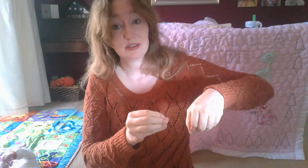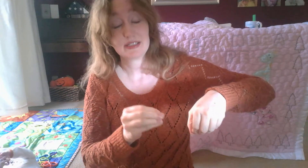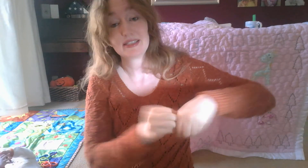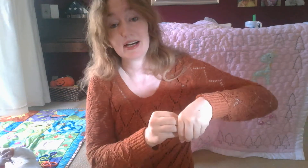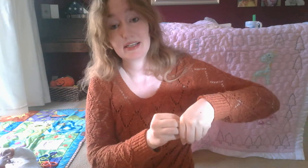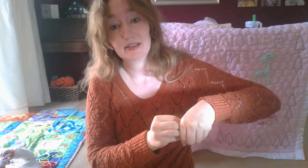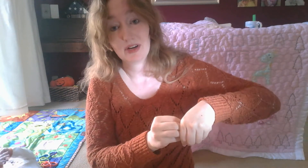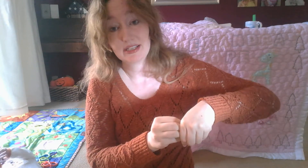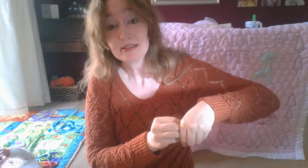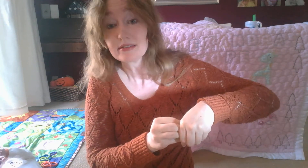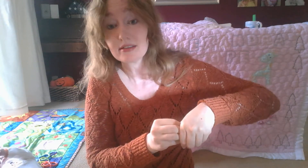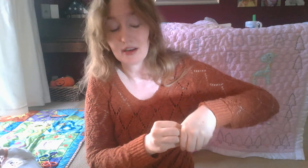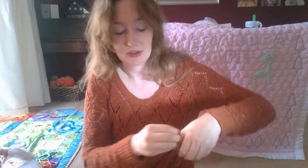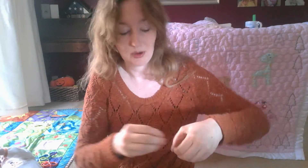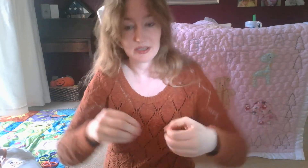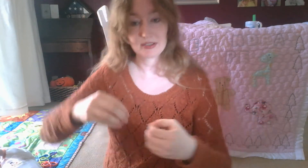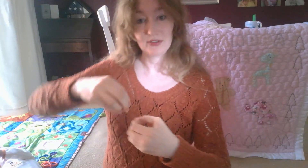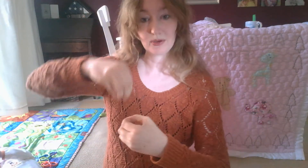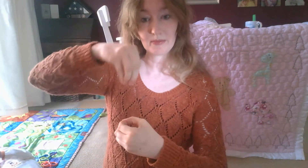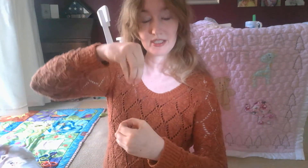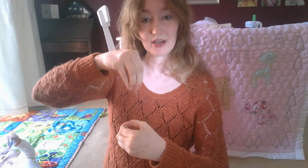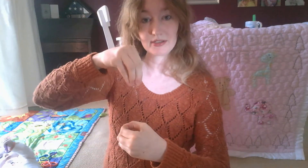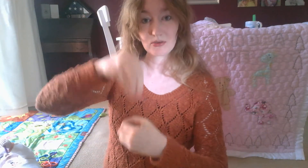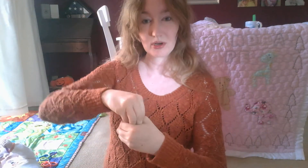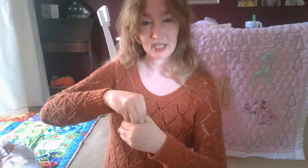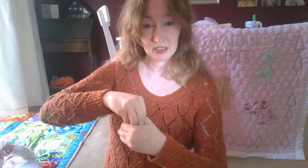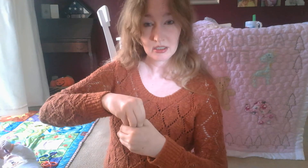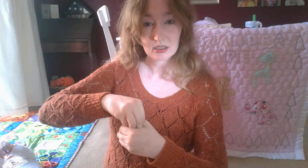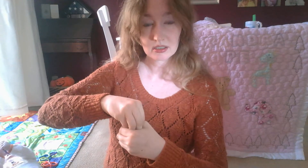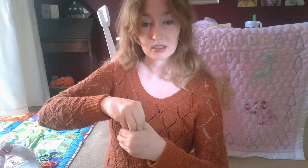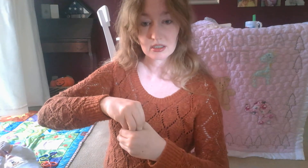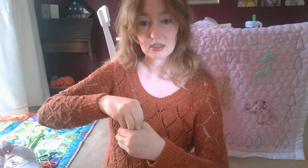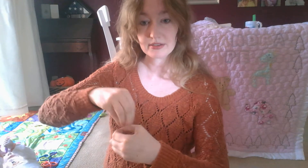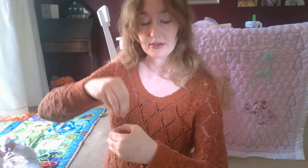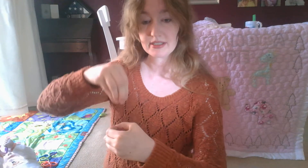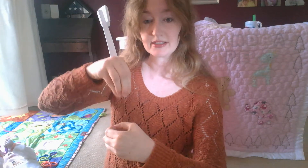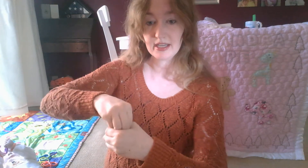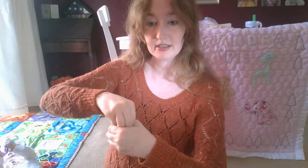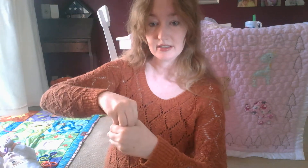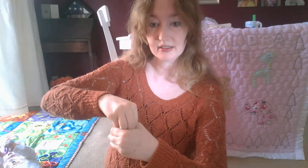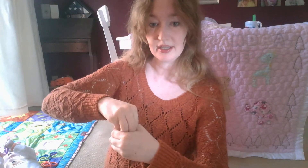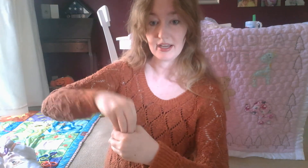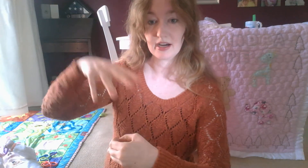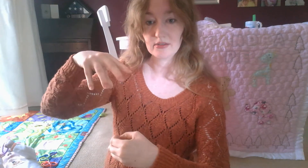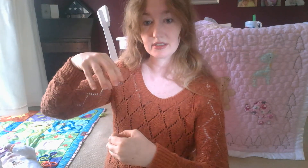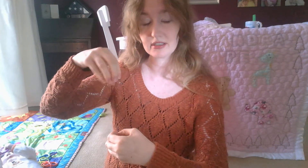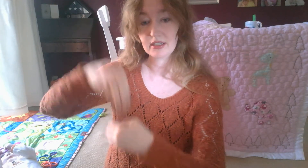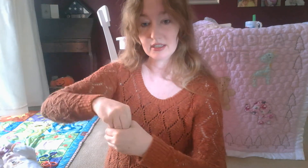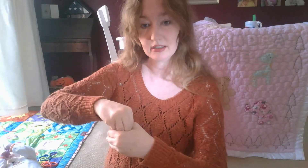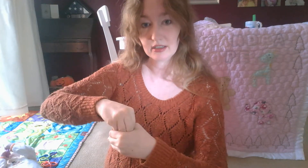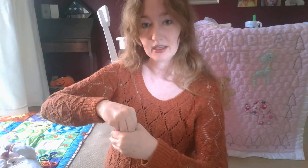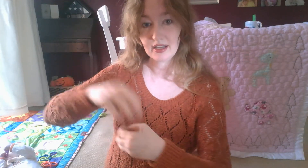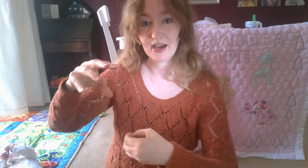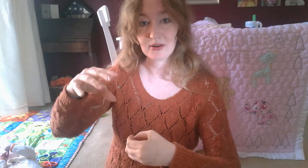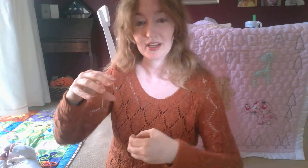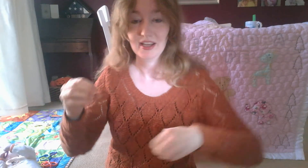do it sideways. Otherwise, if you do it up and down, it's the word in. So this is in and out, in and out.